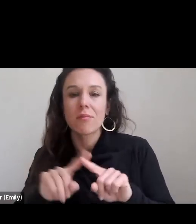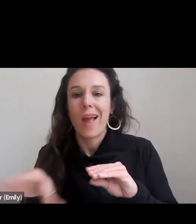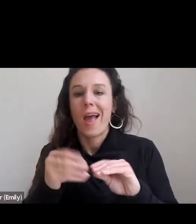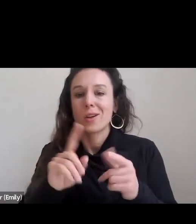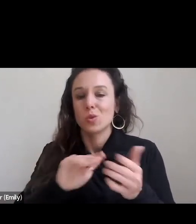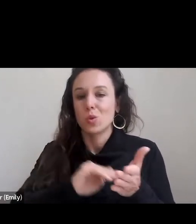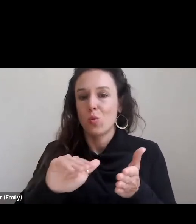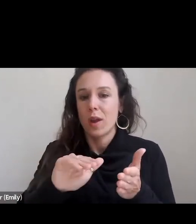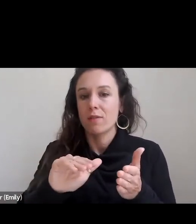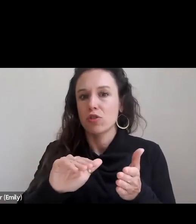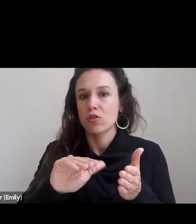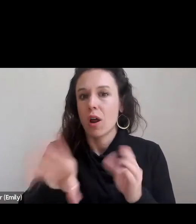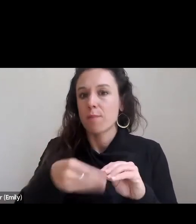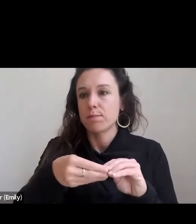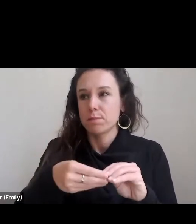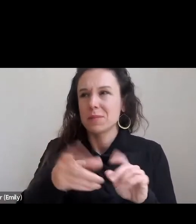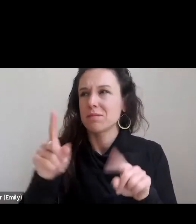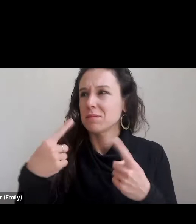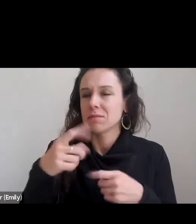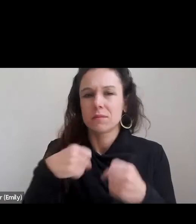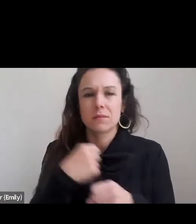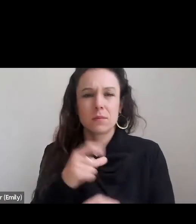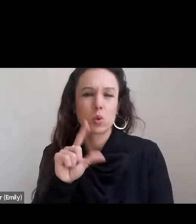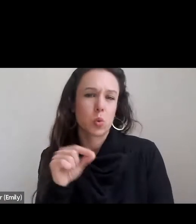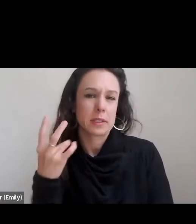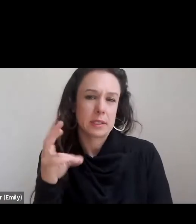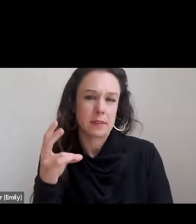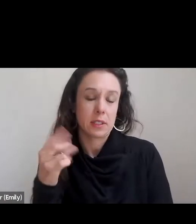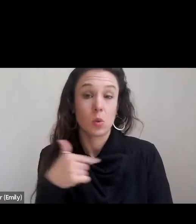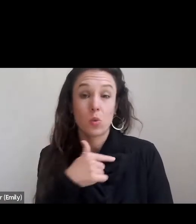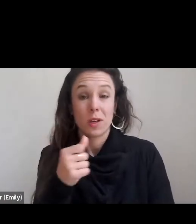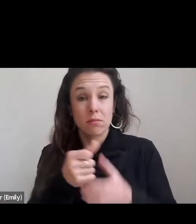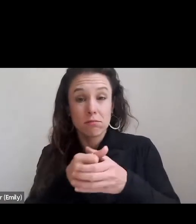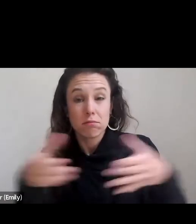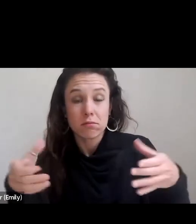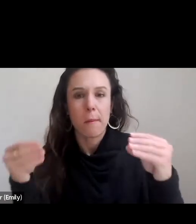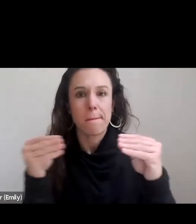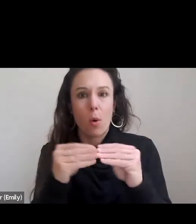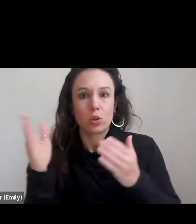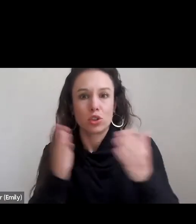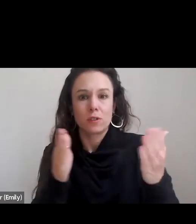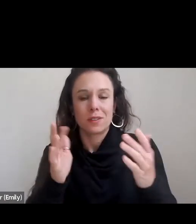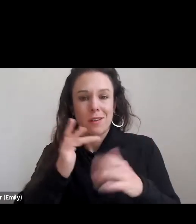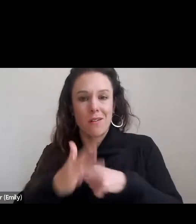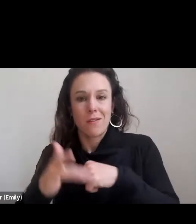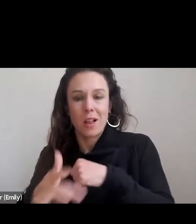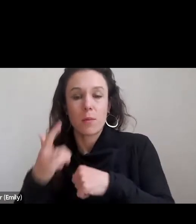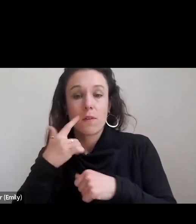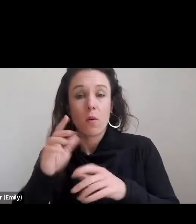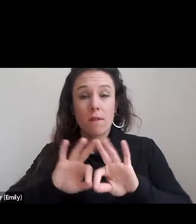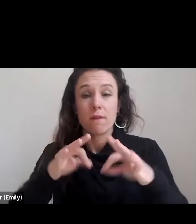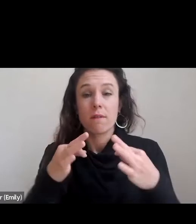since 2017. We expanded the number of services that were available for